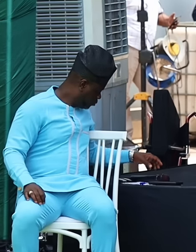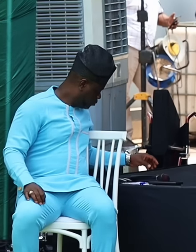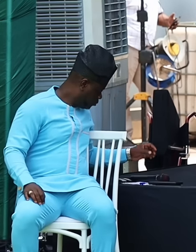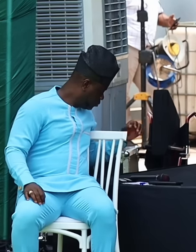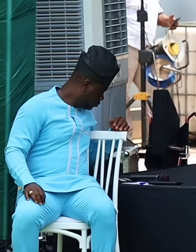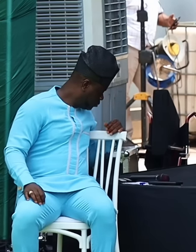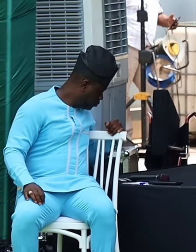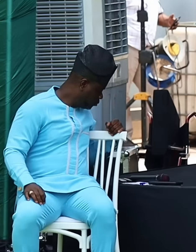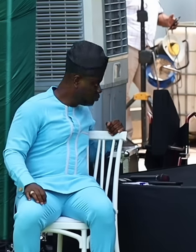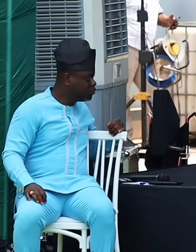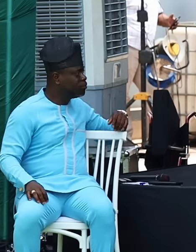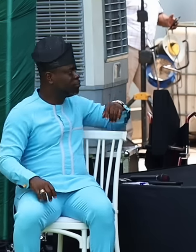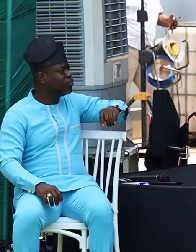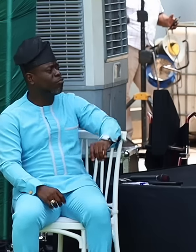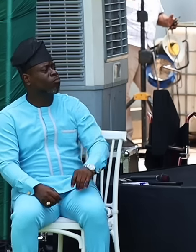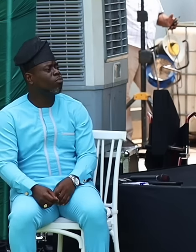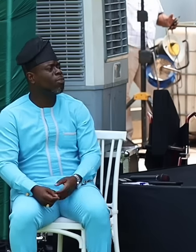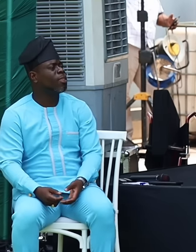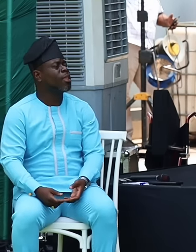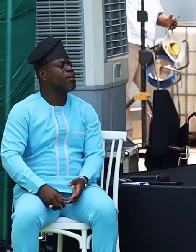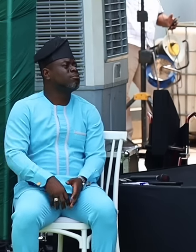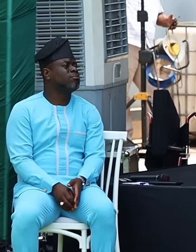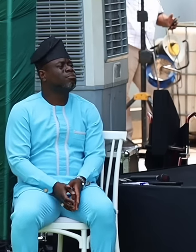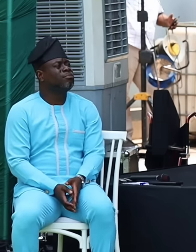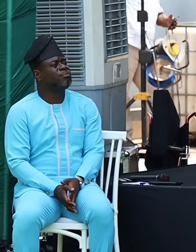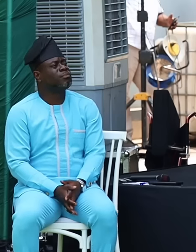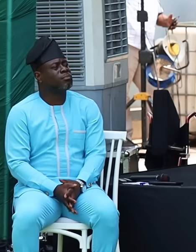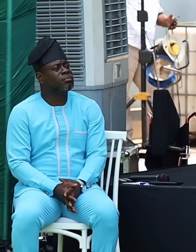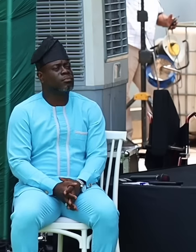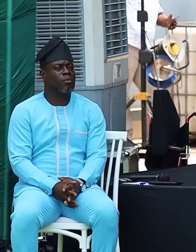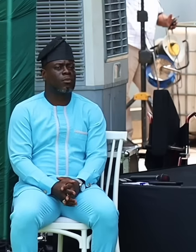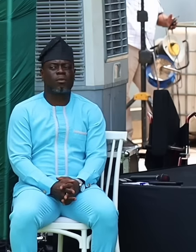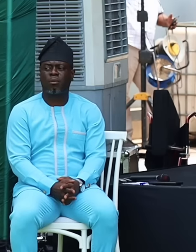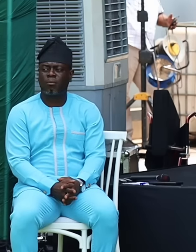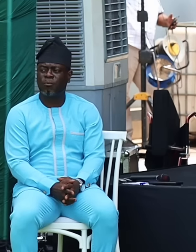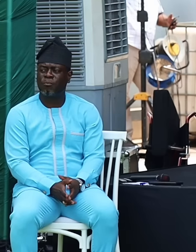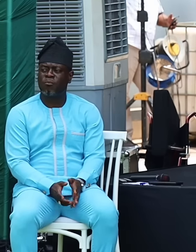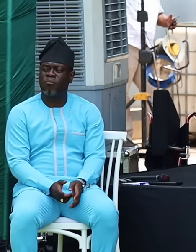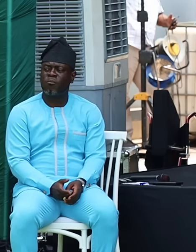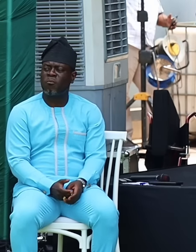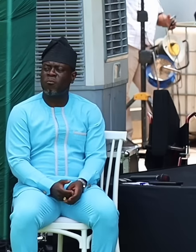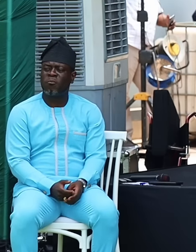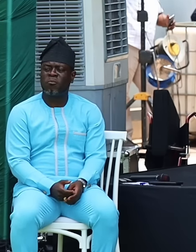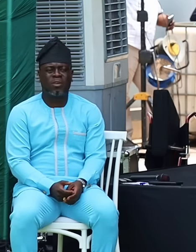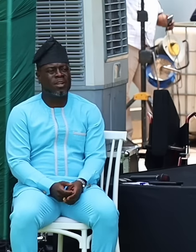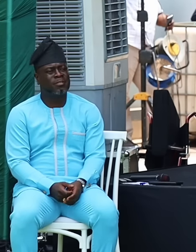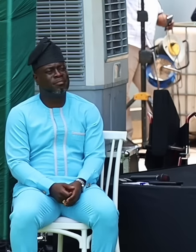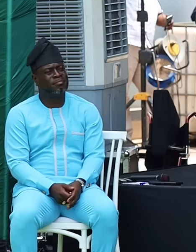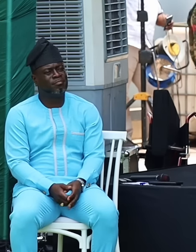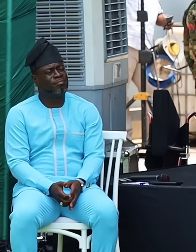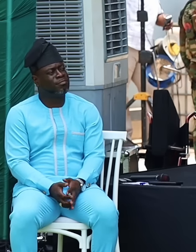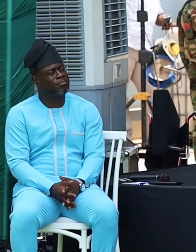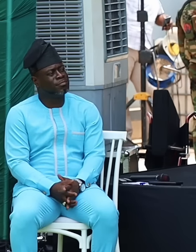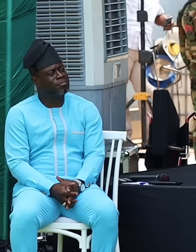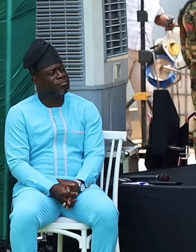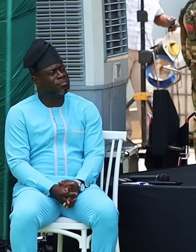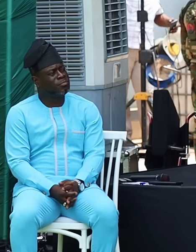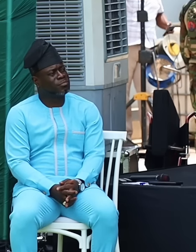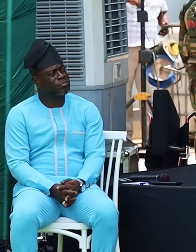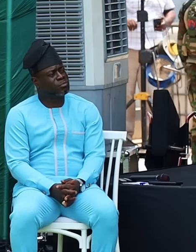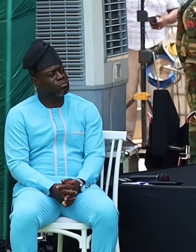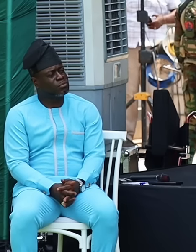Enclave. Today's event is not merely the unveiling of an industrial facility.